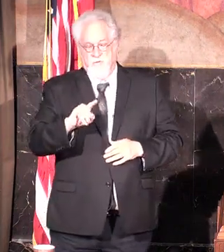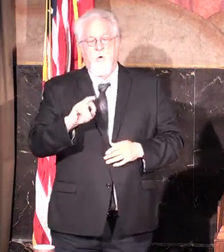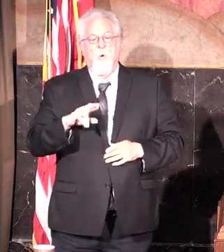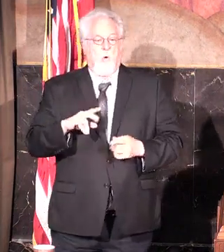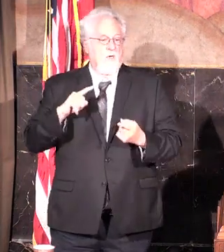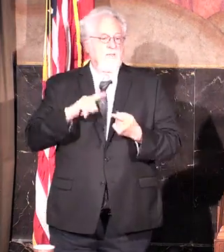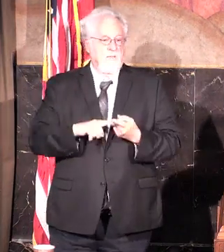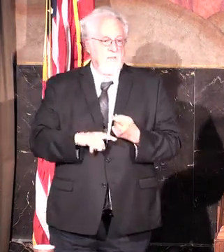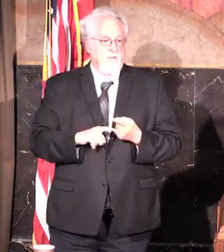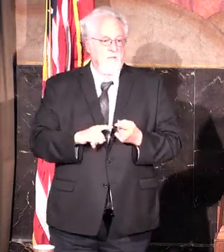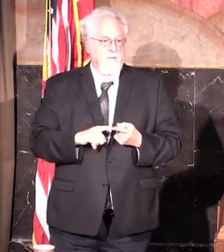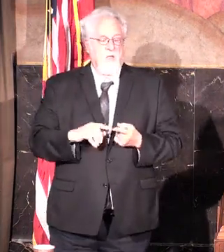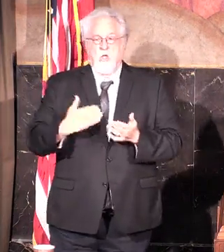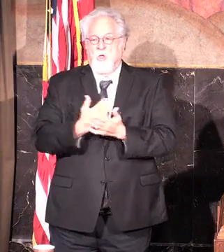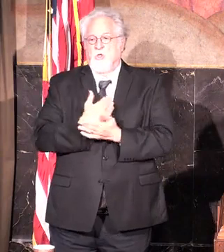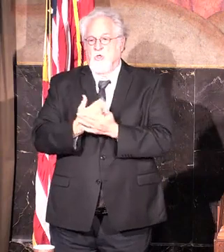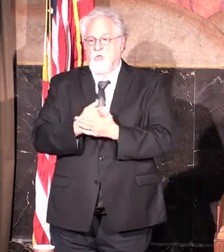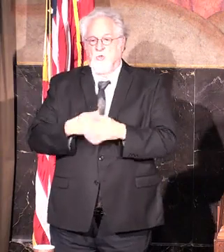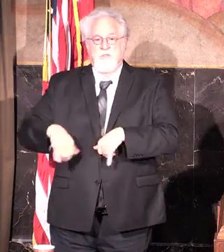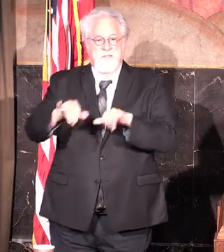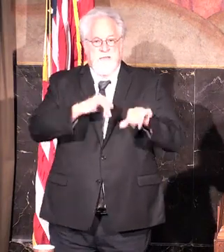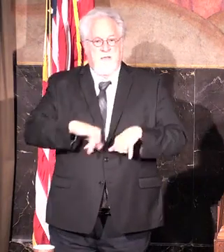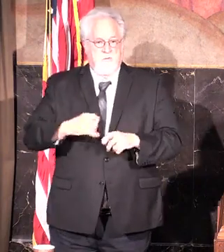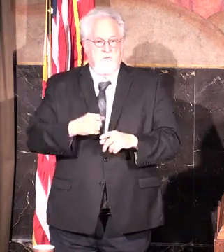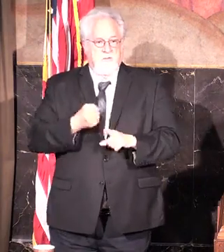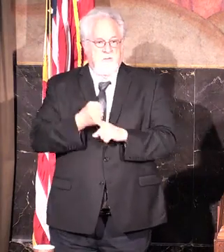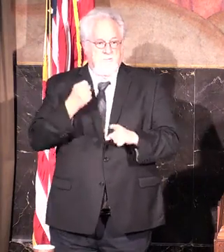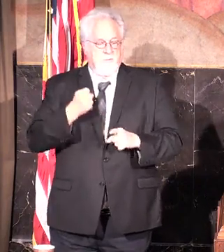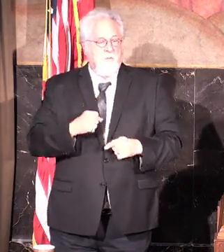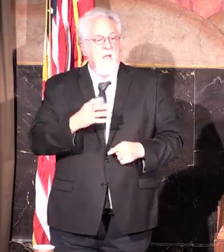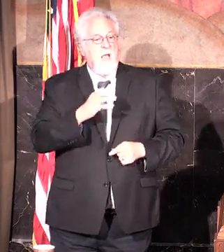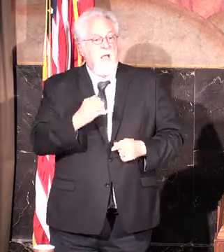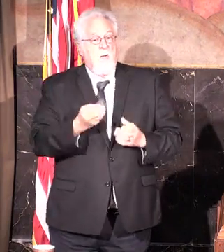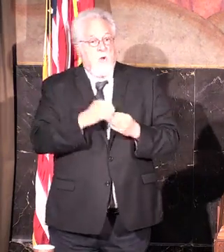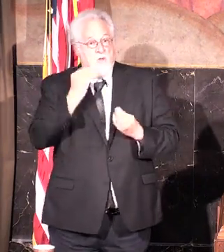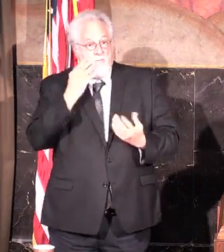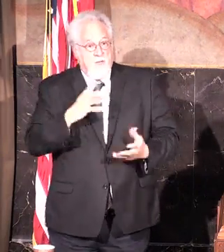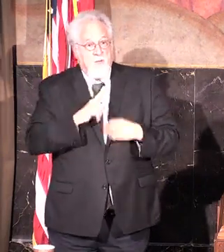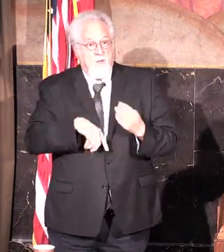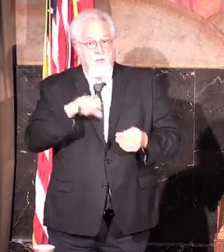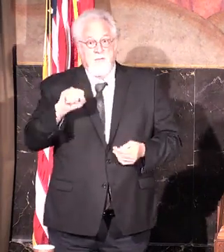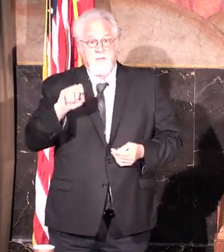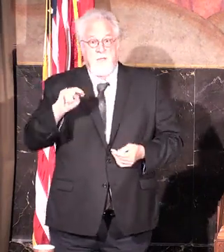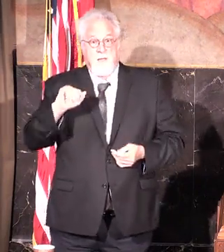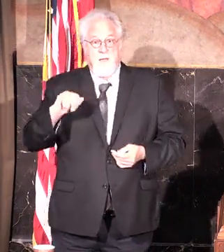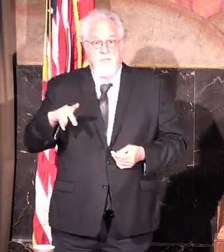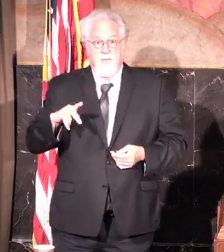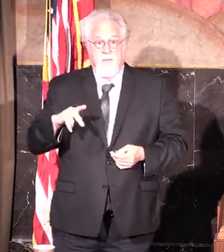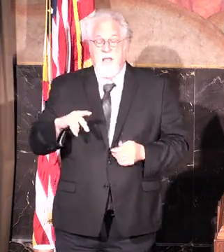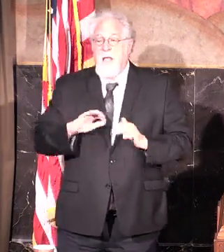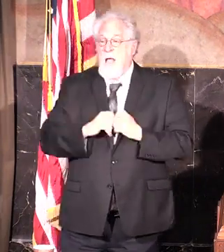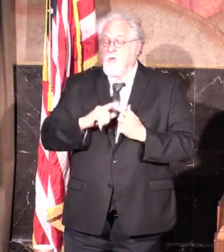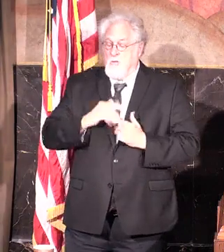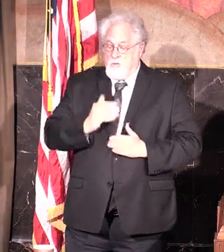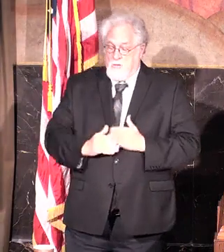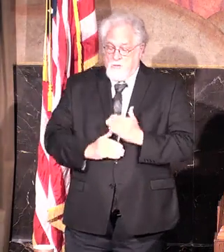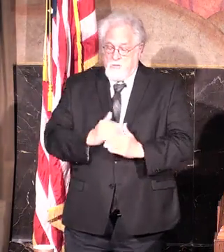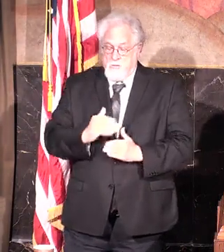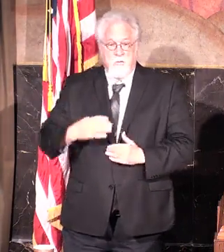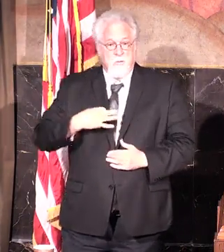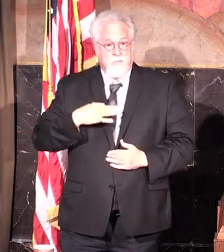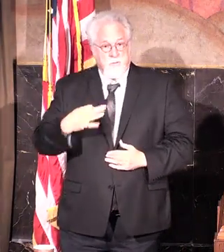until new standards come into effect. And for more information about SNAP, including step-by-step instructions